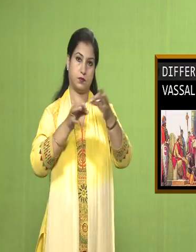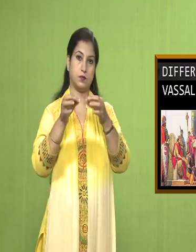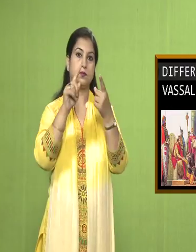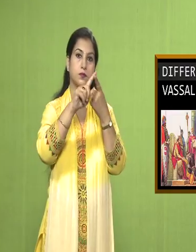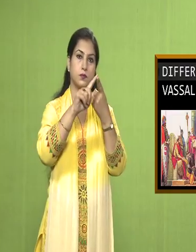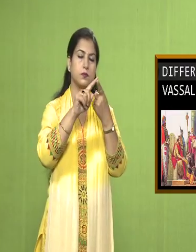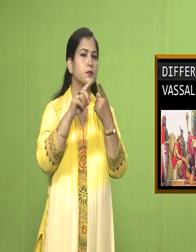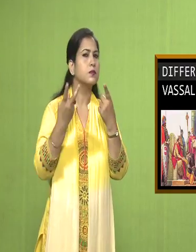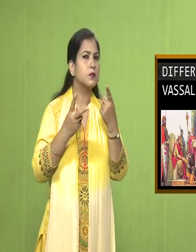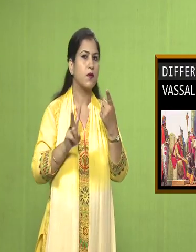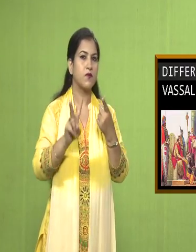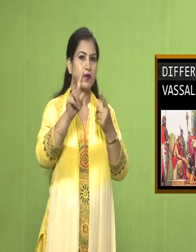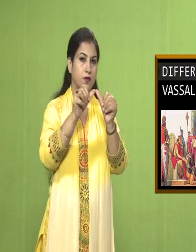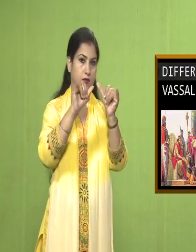is vassal,